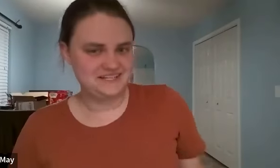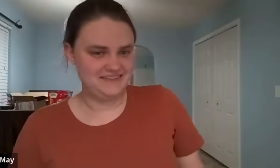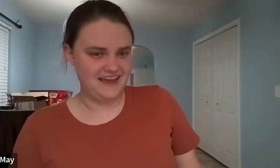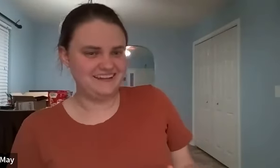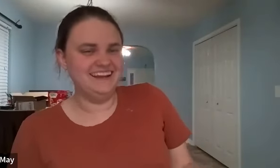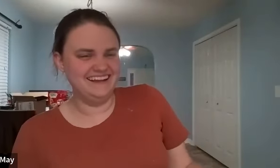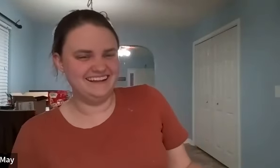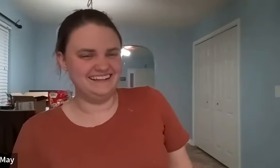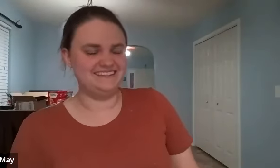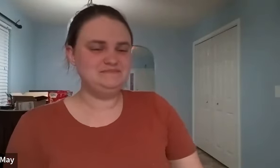appreciate that.